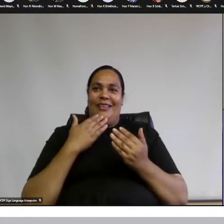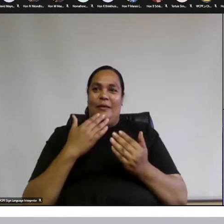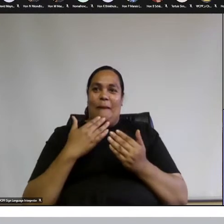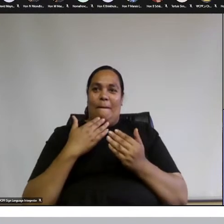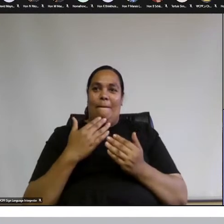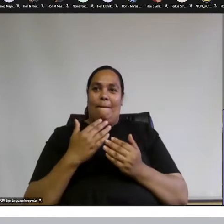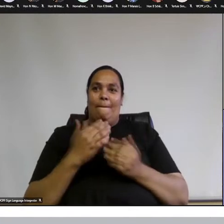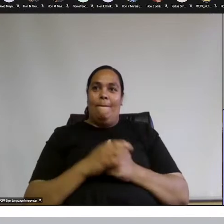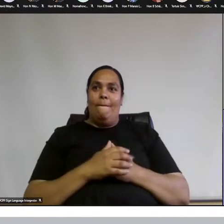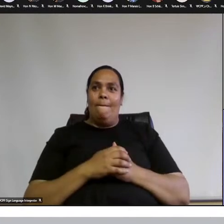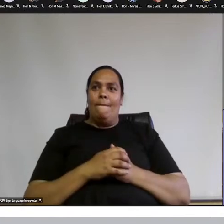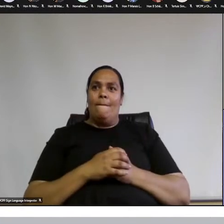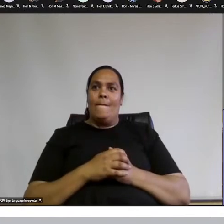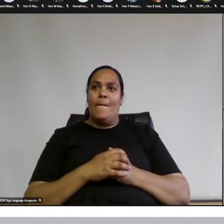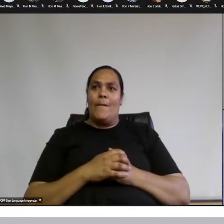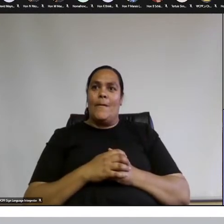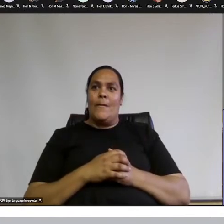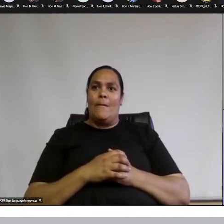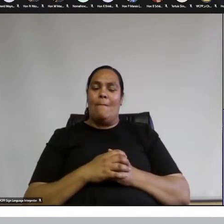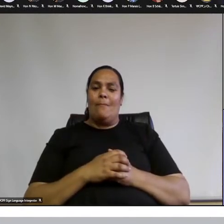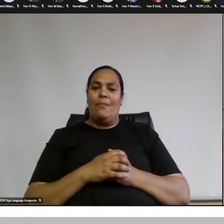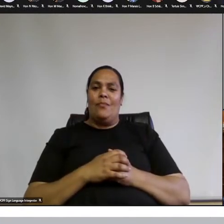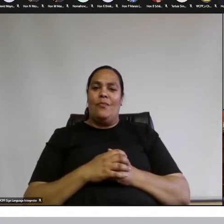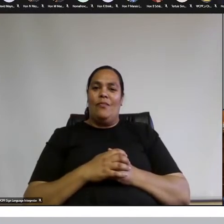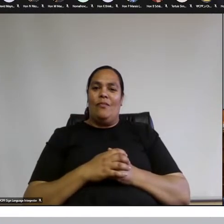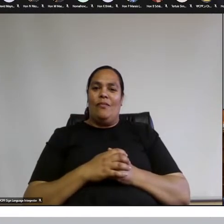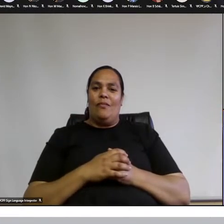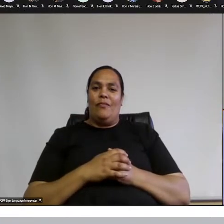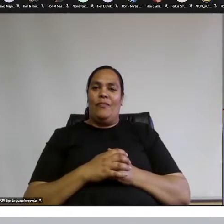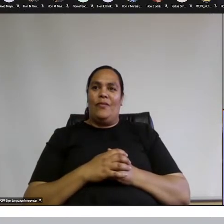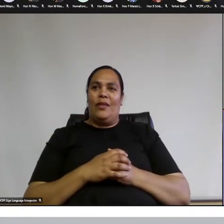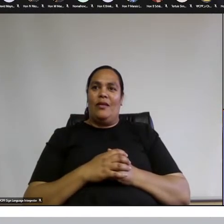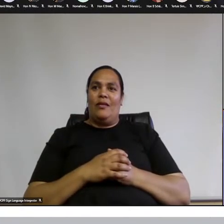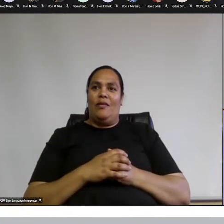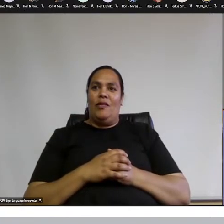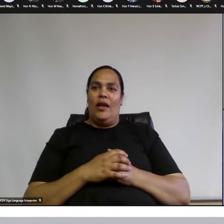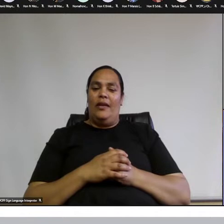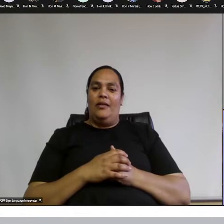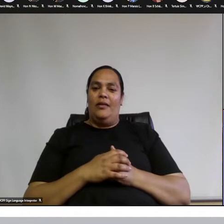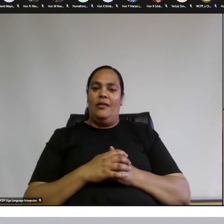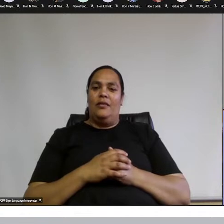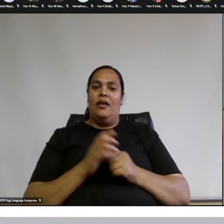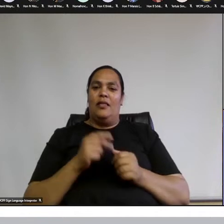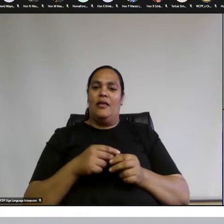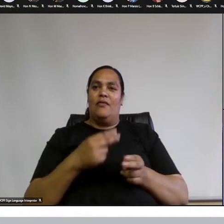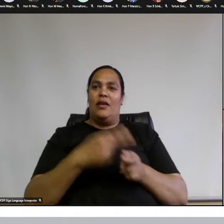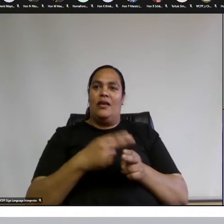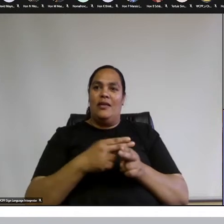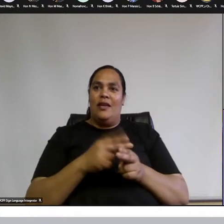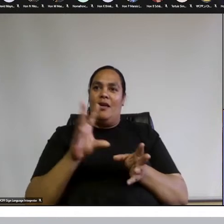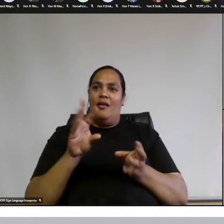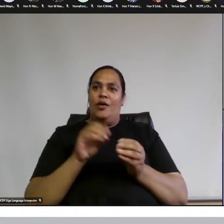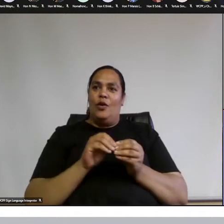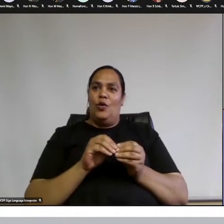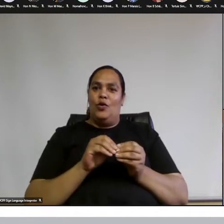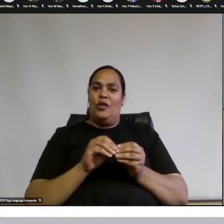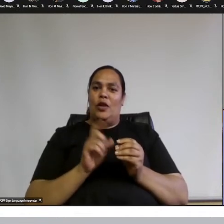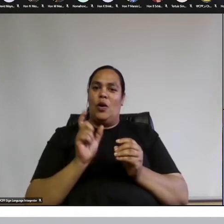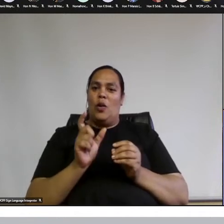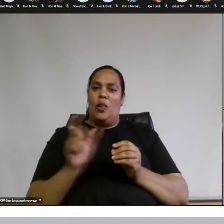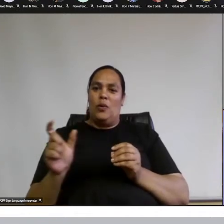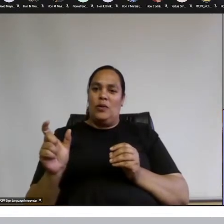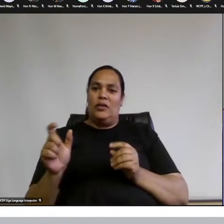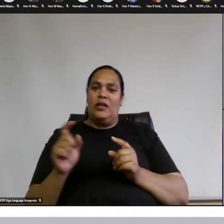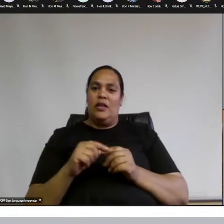I think the ayes have it. Yes, Speaker. The finalization, including the clauses